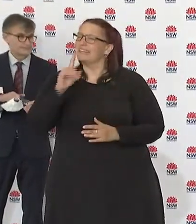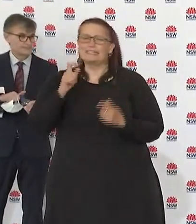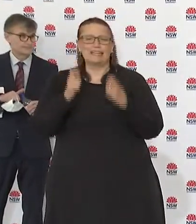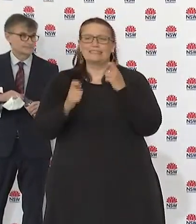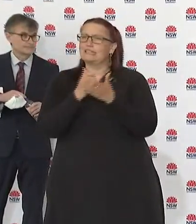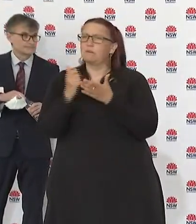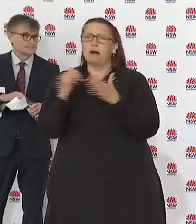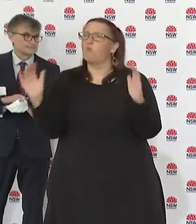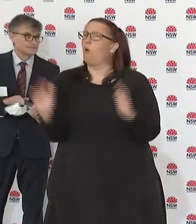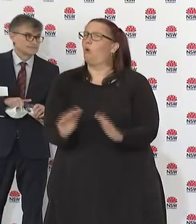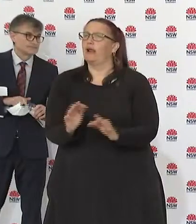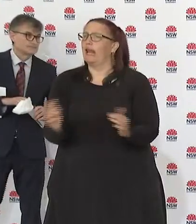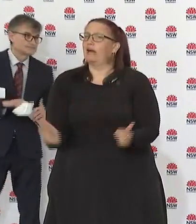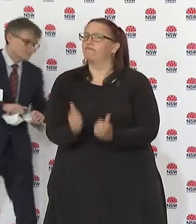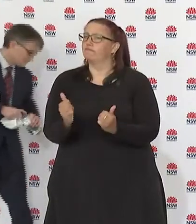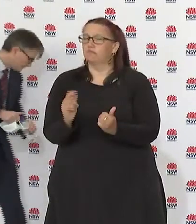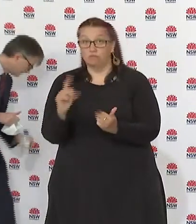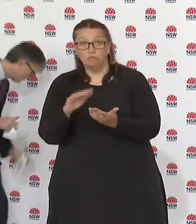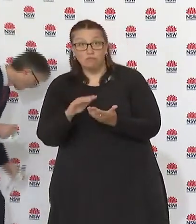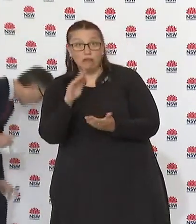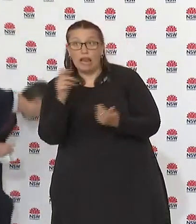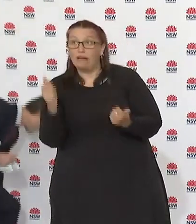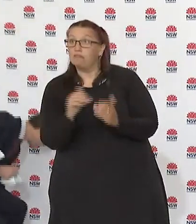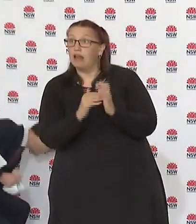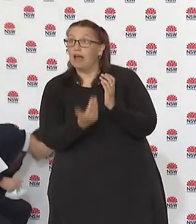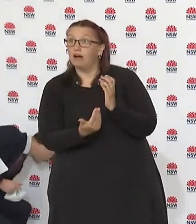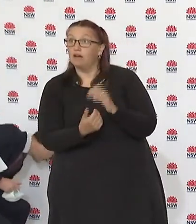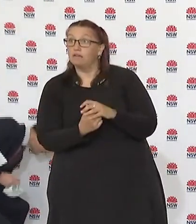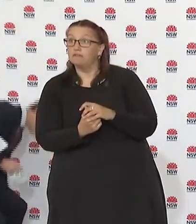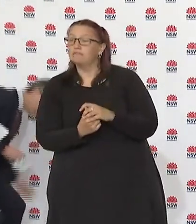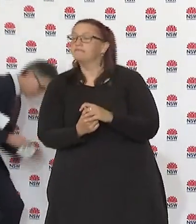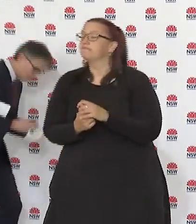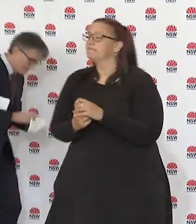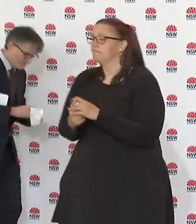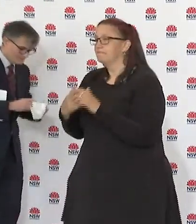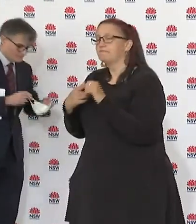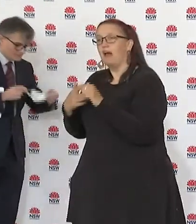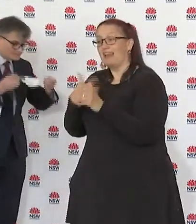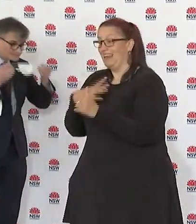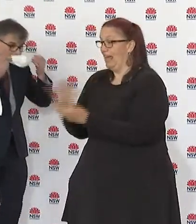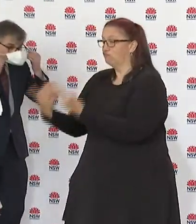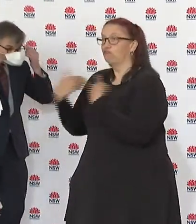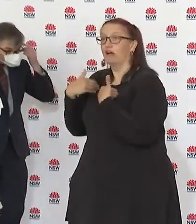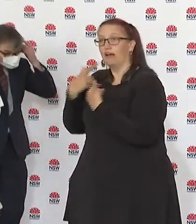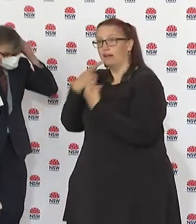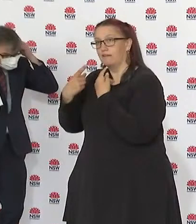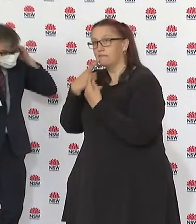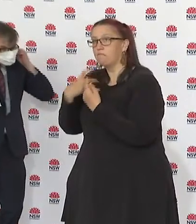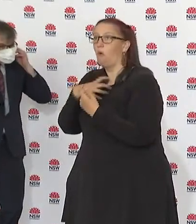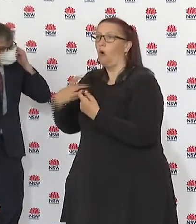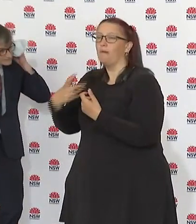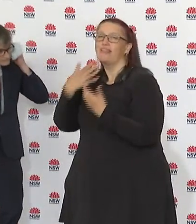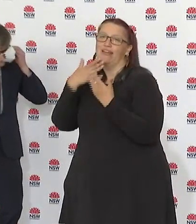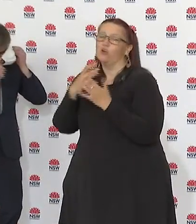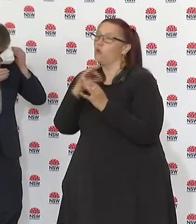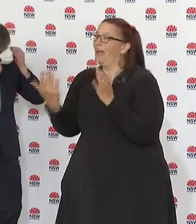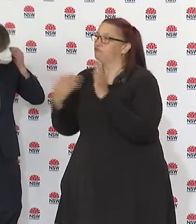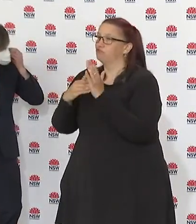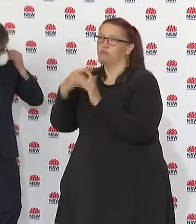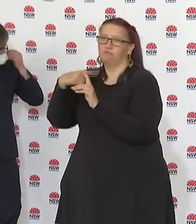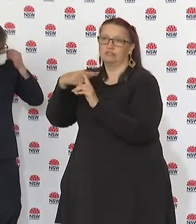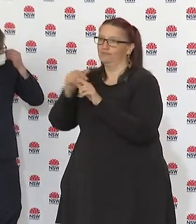testing numbers are, but fortunately there have been no additional cases located in that community, and we thank everybody for their patience during that time. Premier,